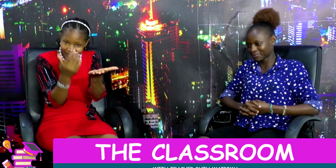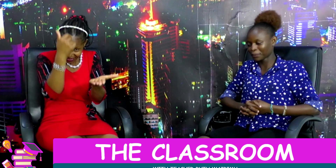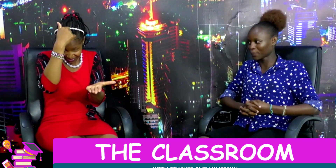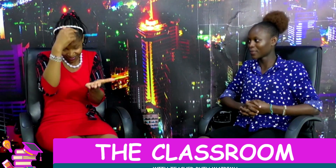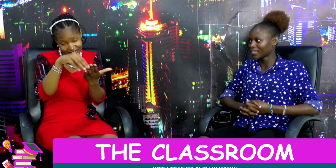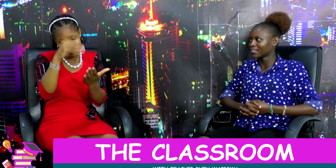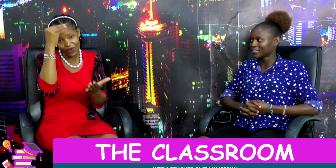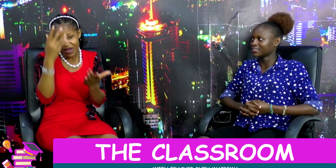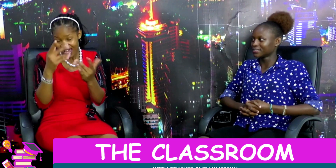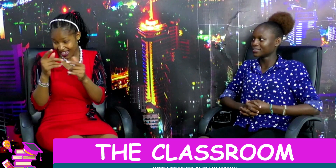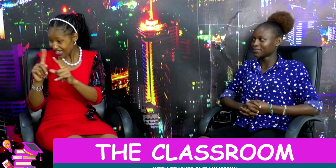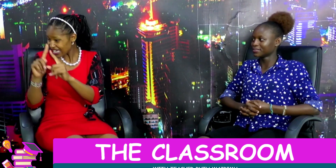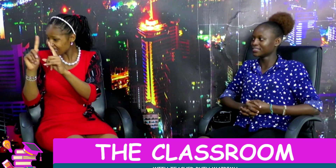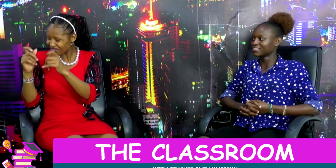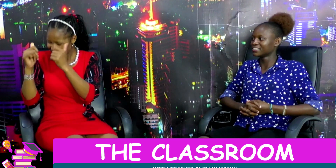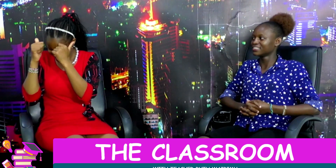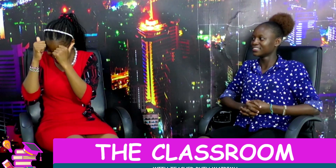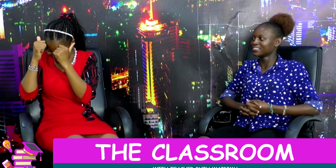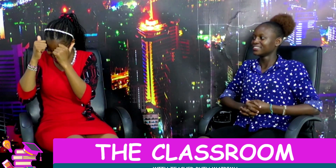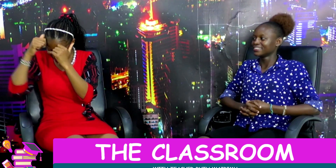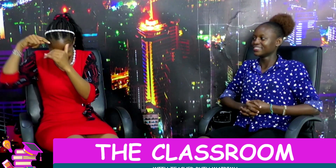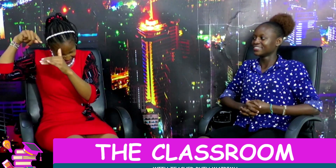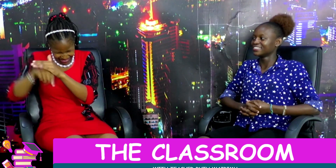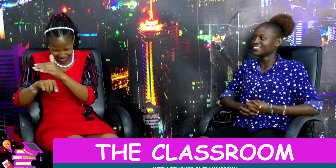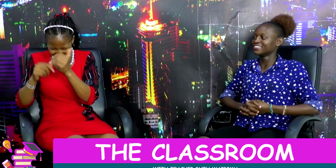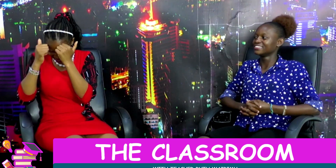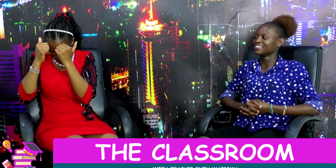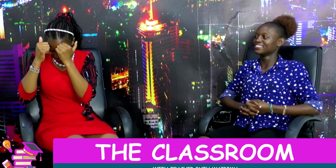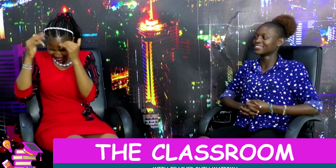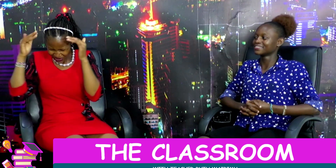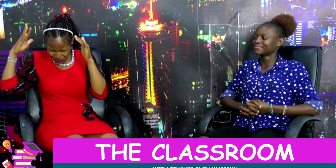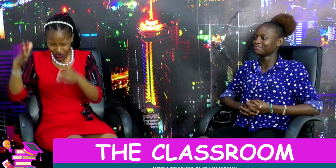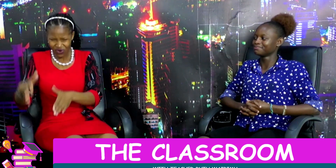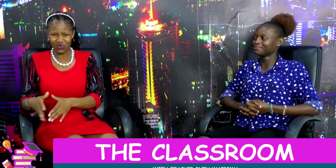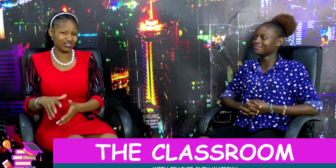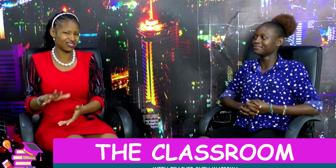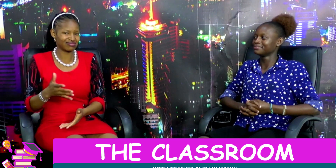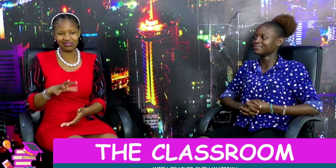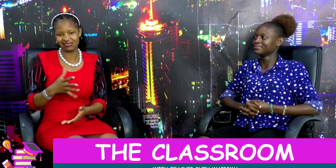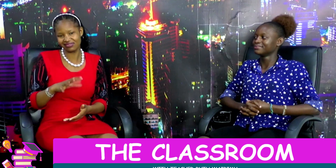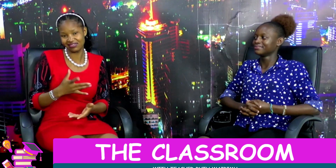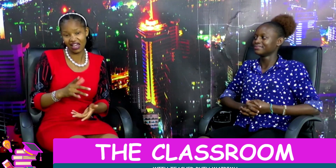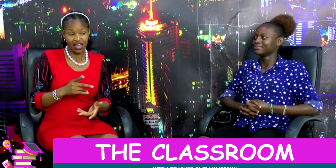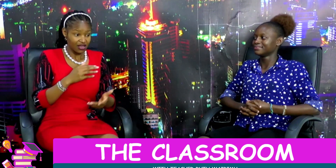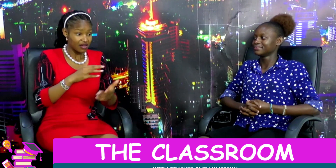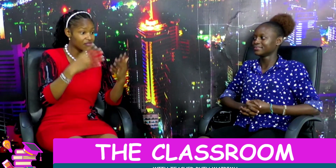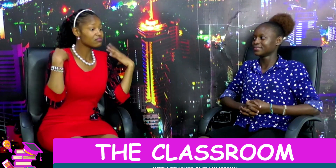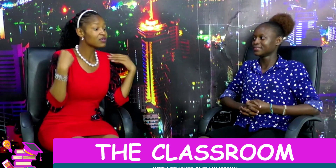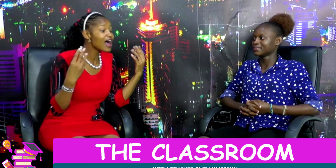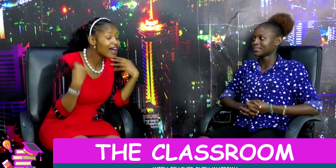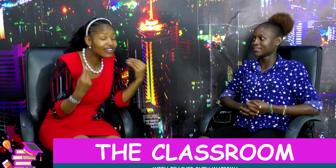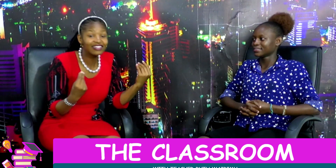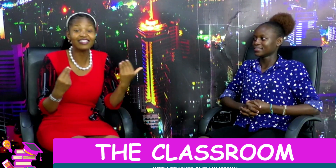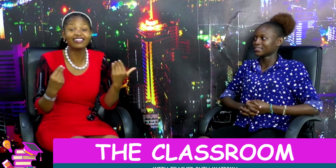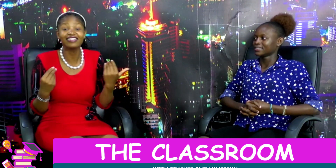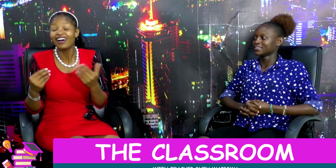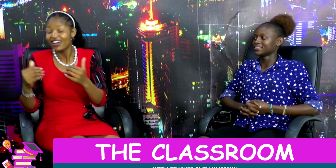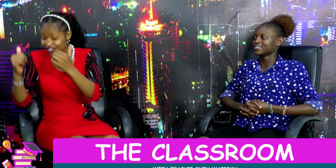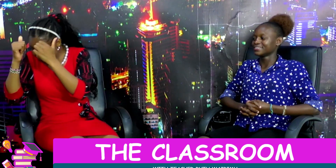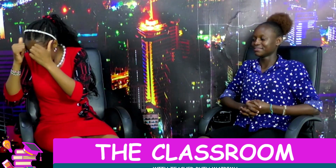you learn it, you get to learn the balance. School, you put it first, and sometime you go and